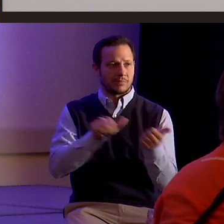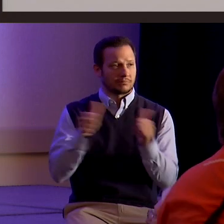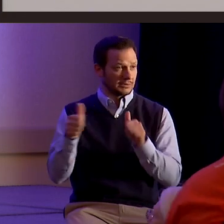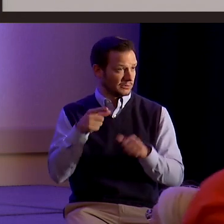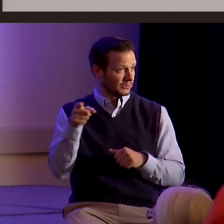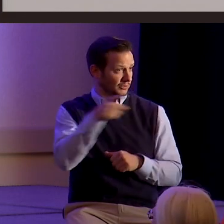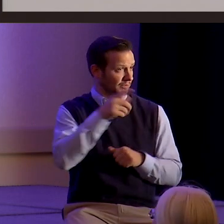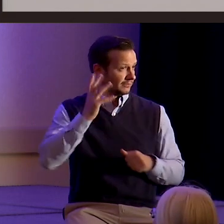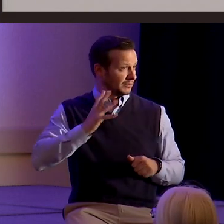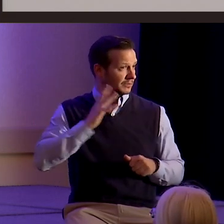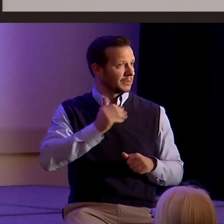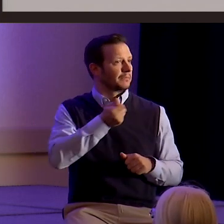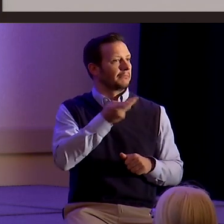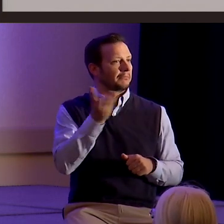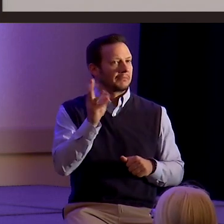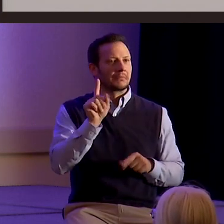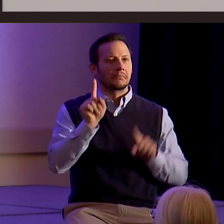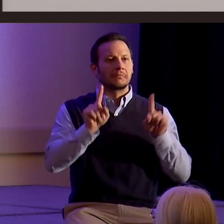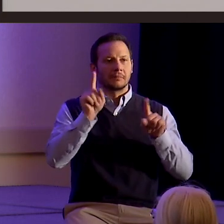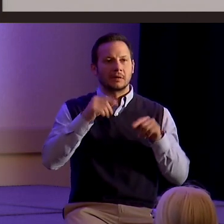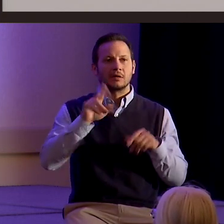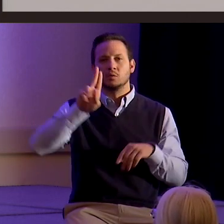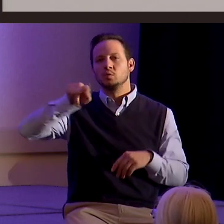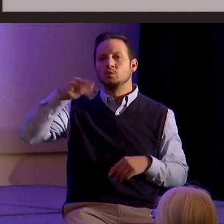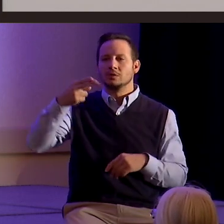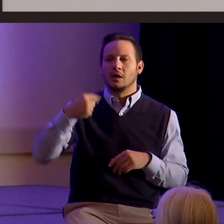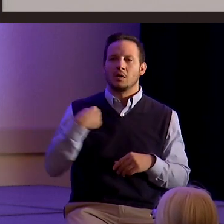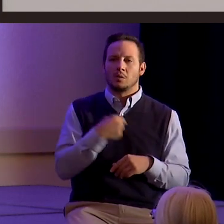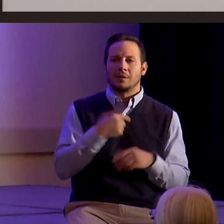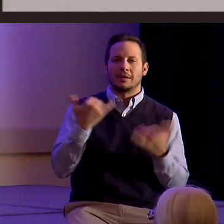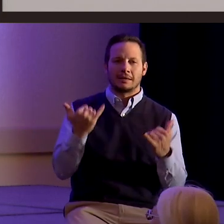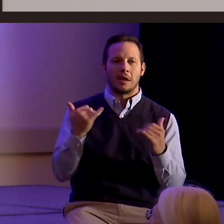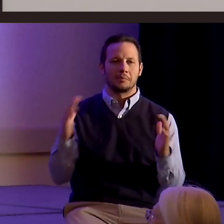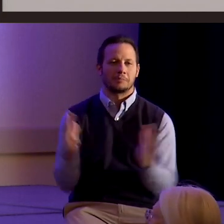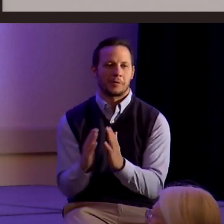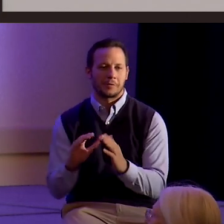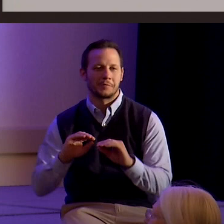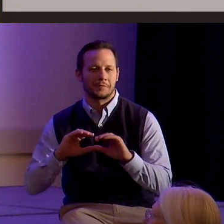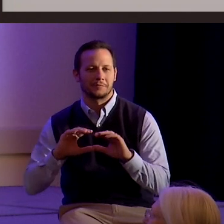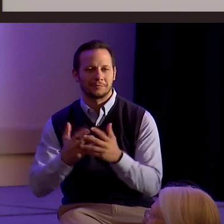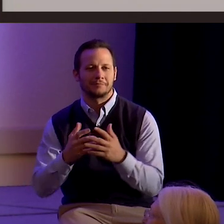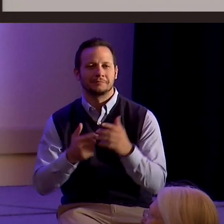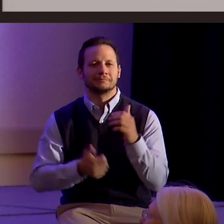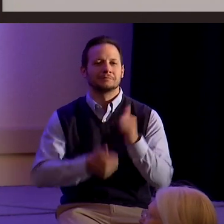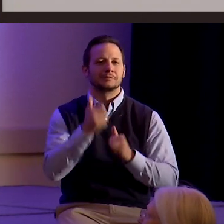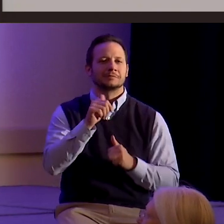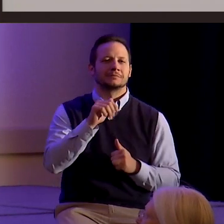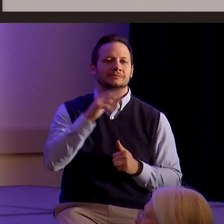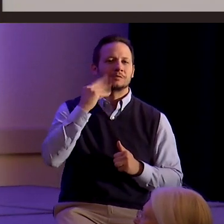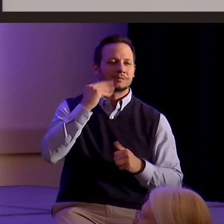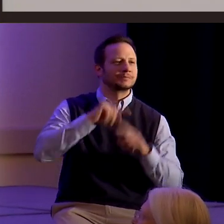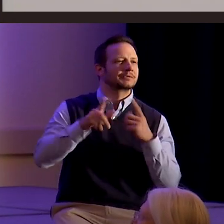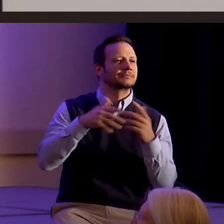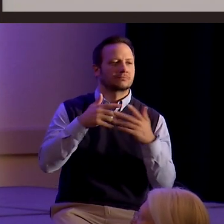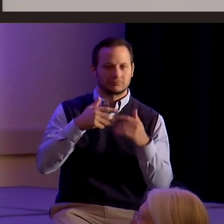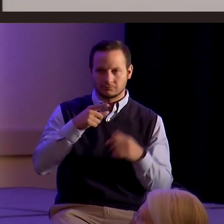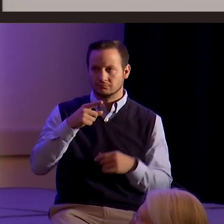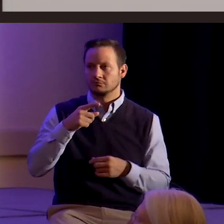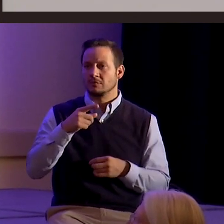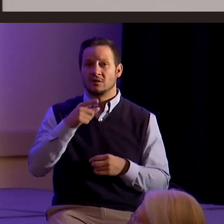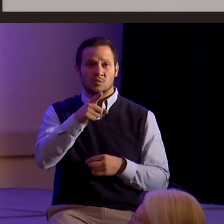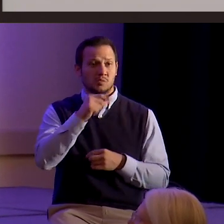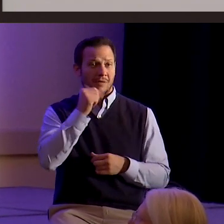here? Got some hands? I know we're in Utah, so we're the minority now, right? So evangelical Southern Baptist, for those of you who